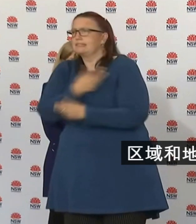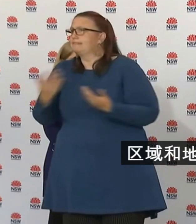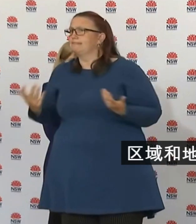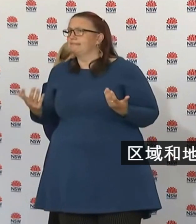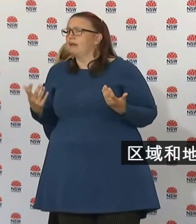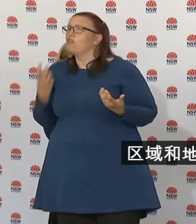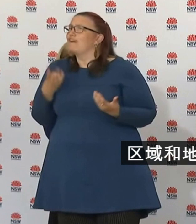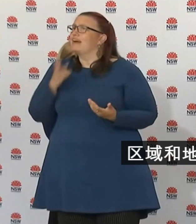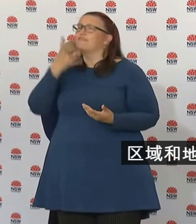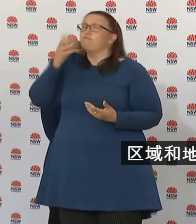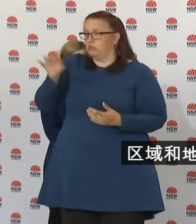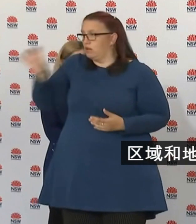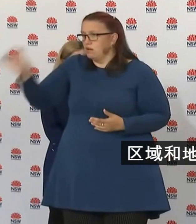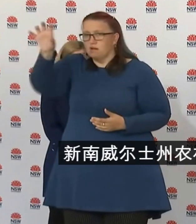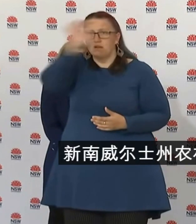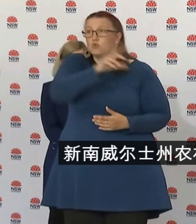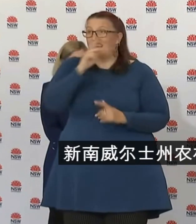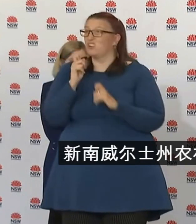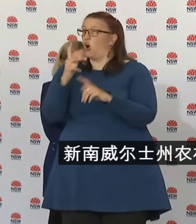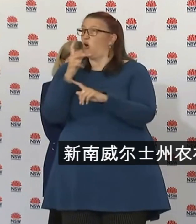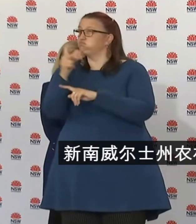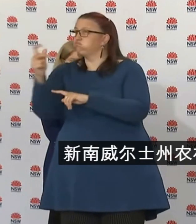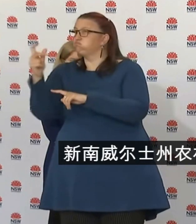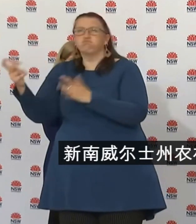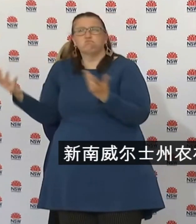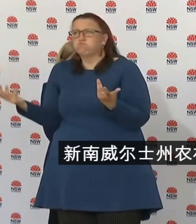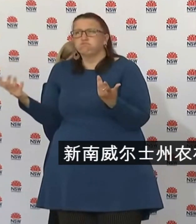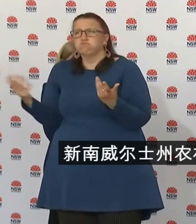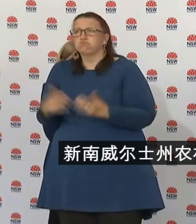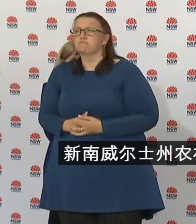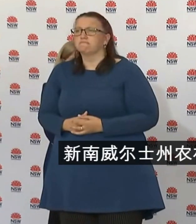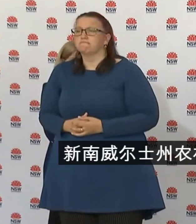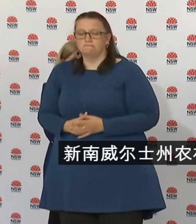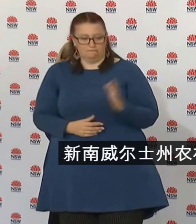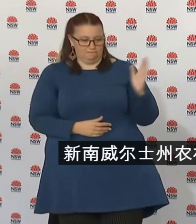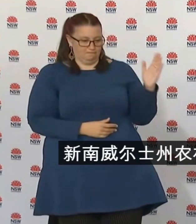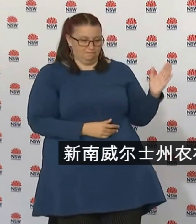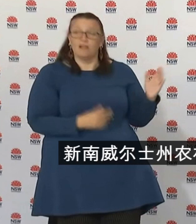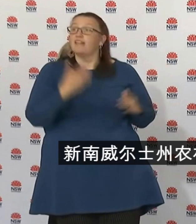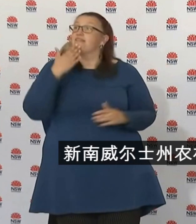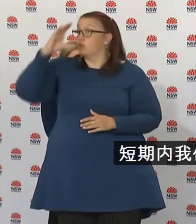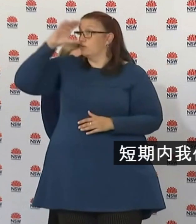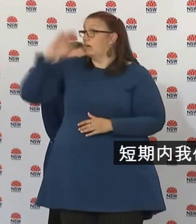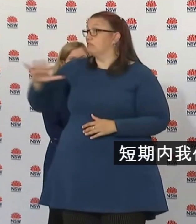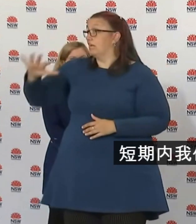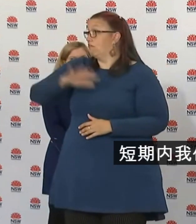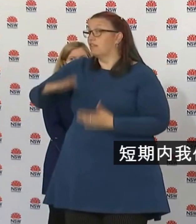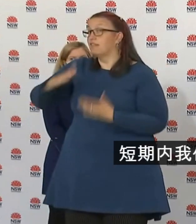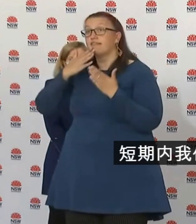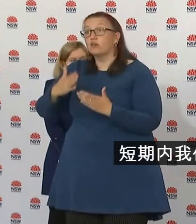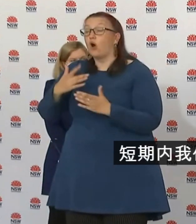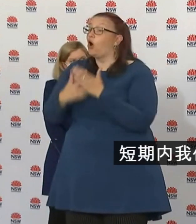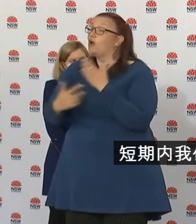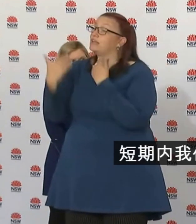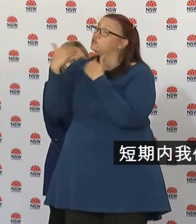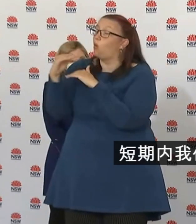for vaccines in the regional and rural New South Wales, and we do thank our regional communities that for a short period there's